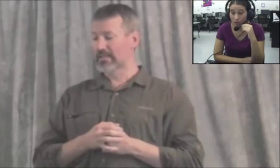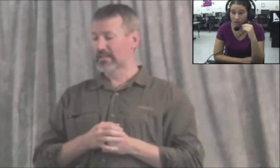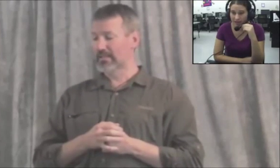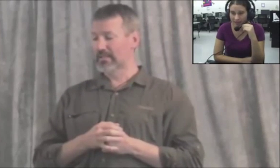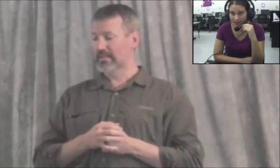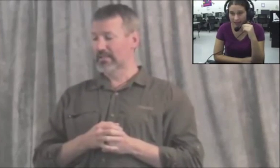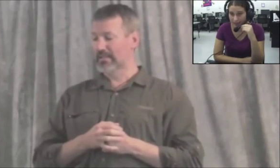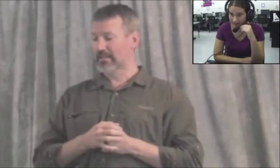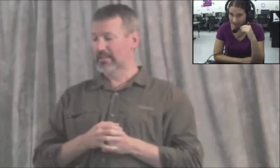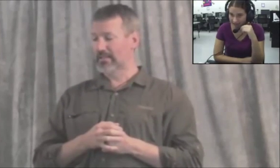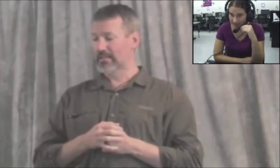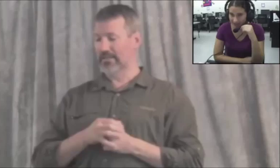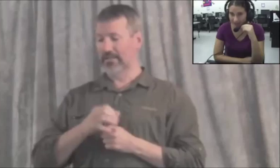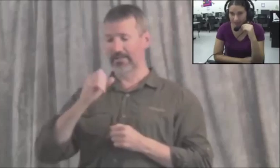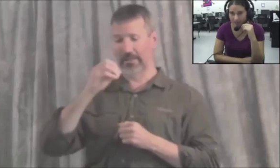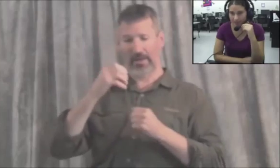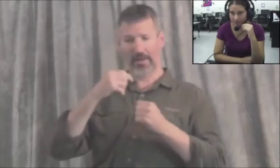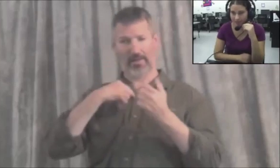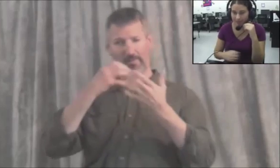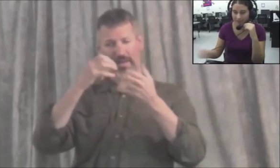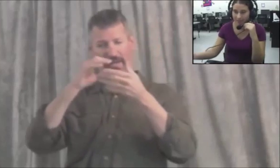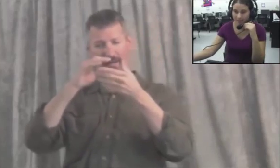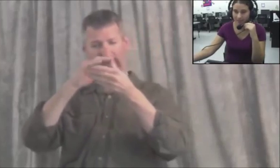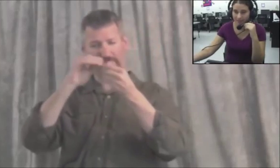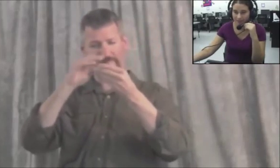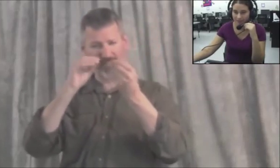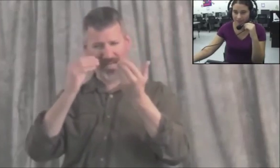And hopefully that will happen this year.